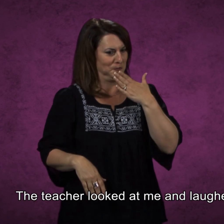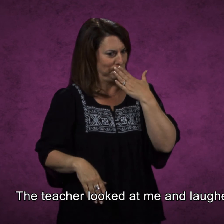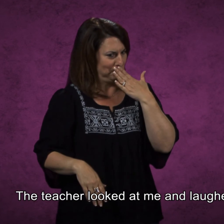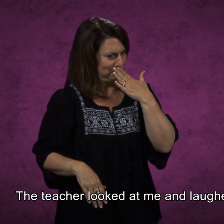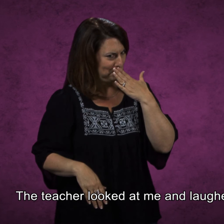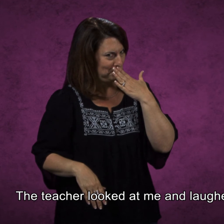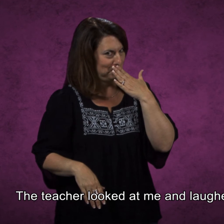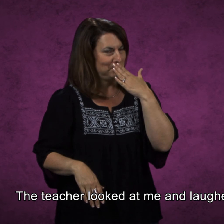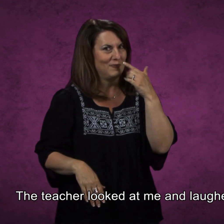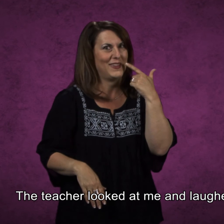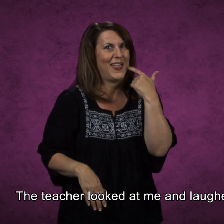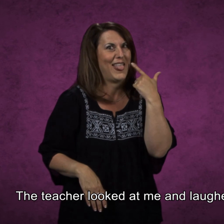at me and laughed.